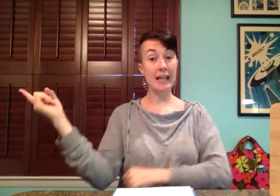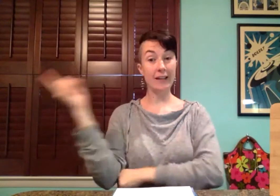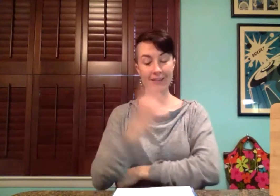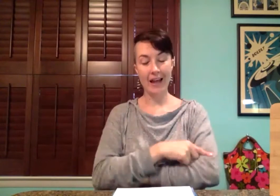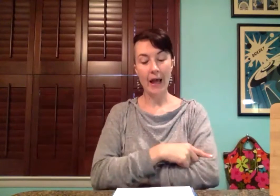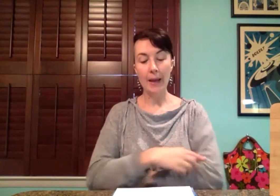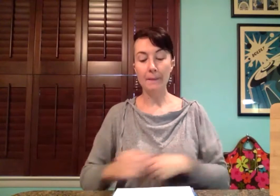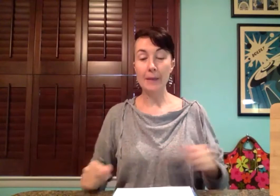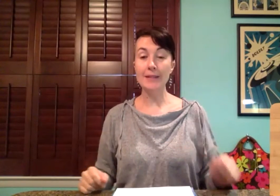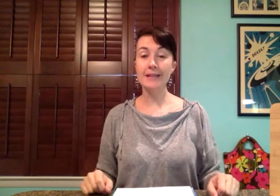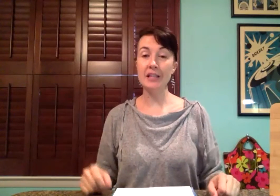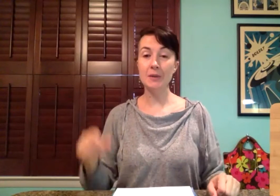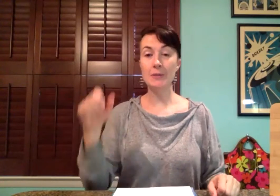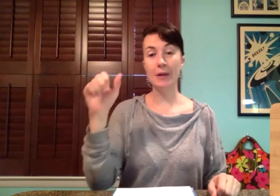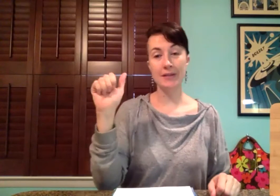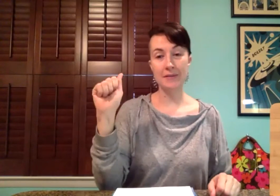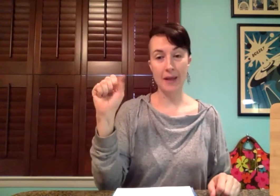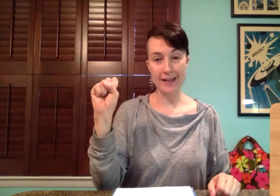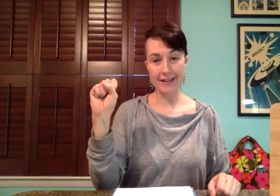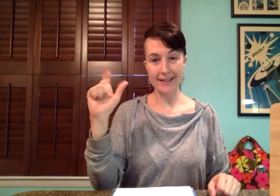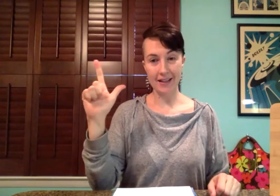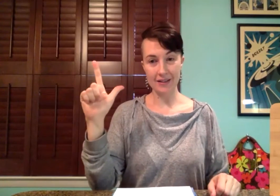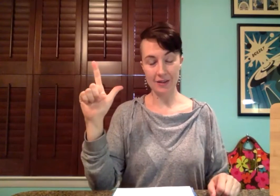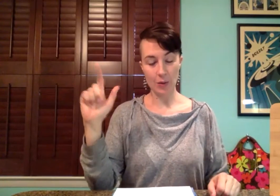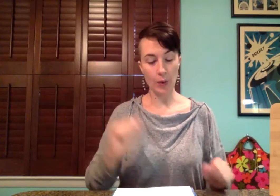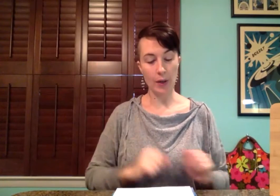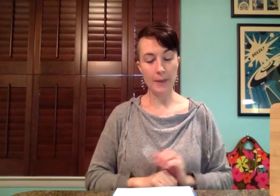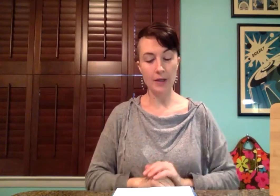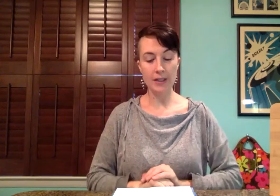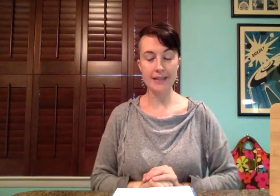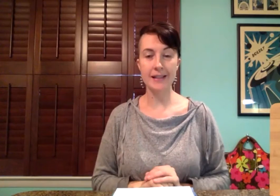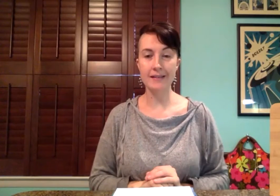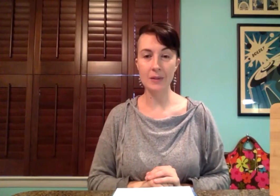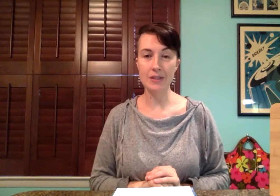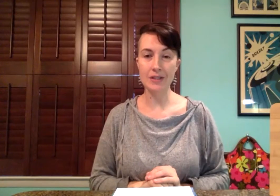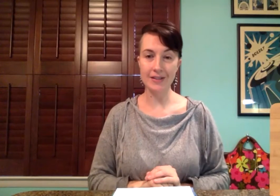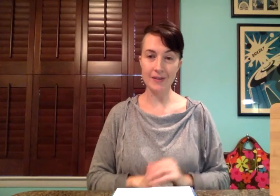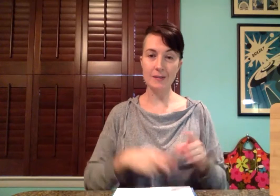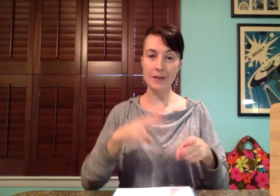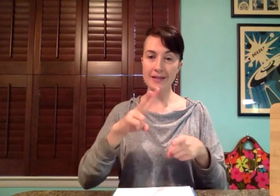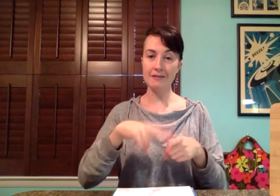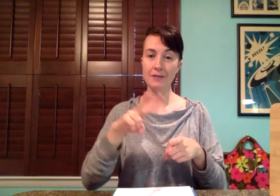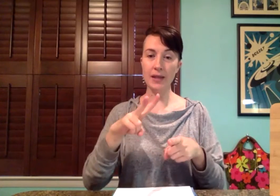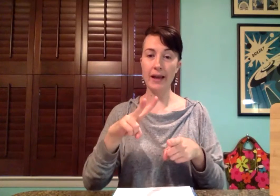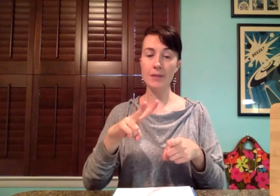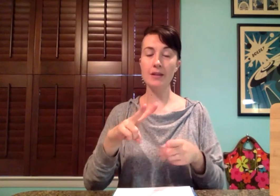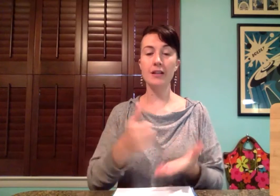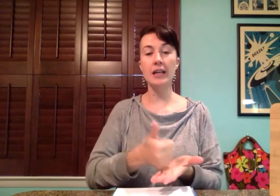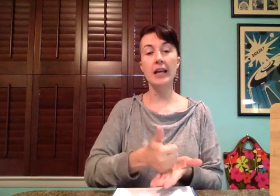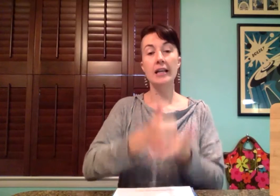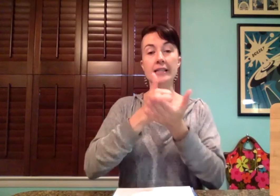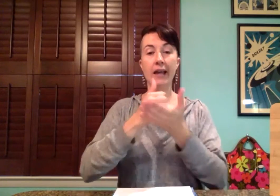Today. Baby sign language borrows from ASL, or American Sign Language, using basic vocabulary to help